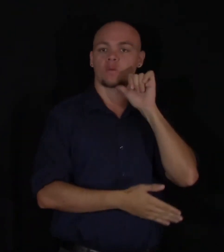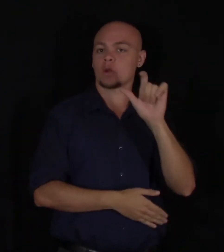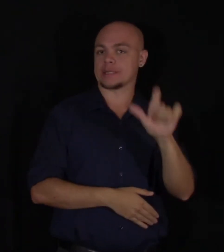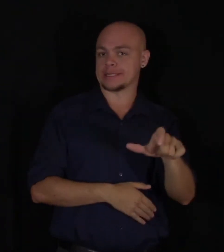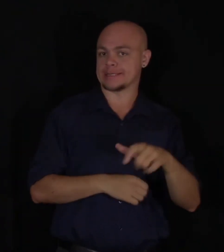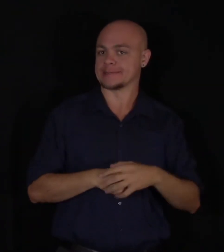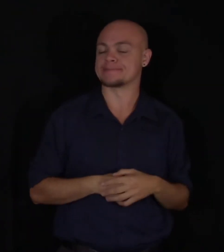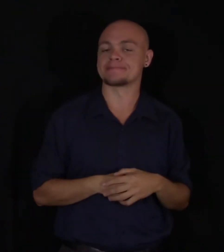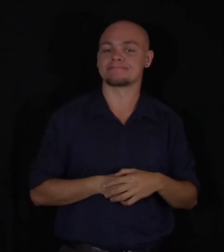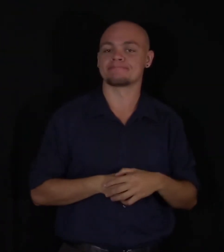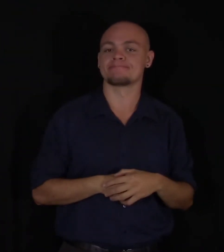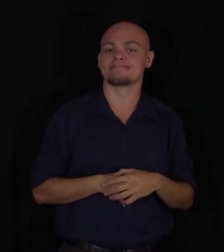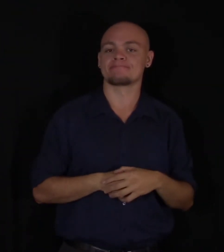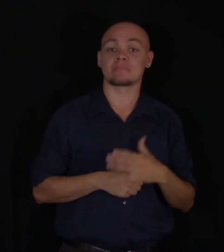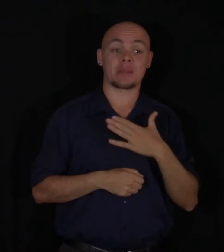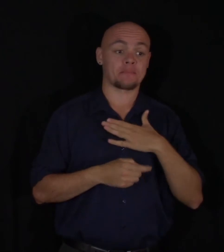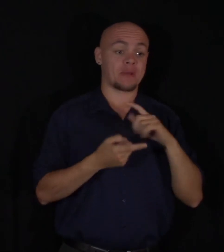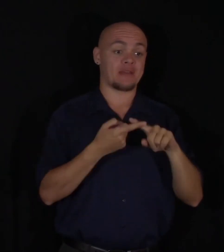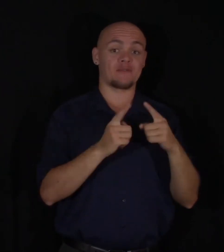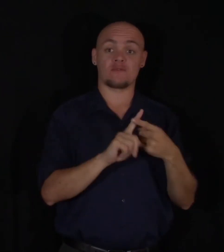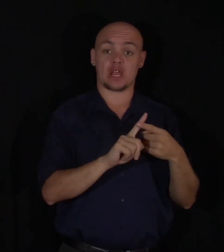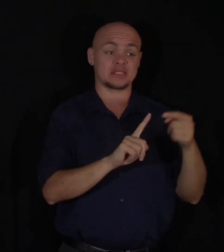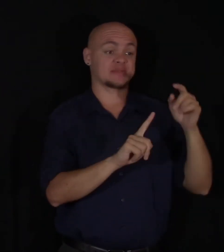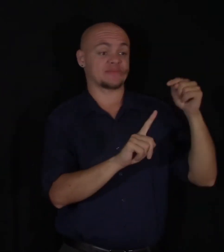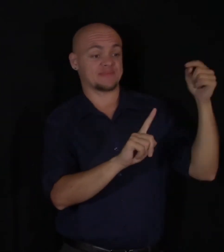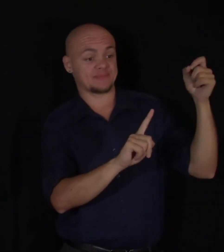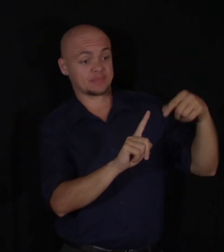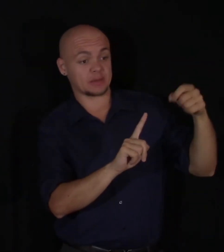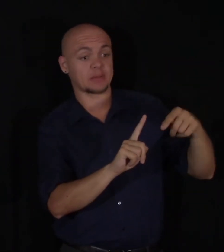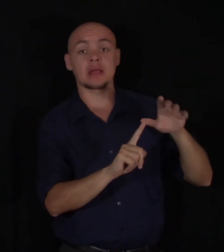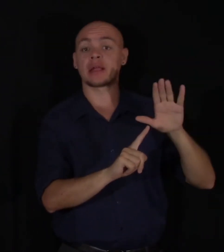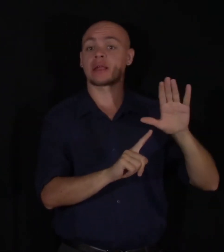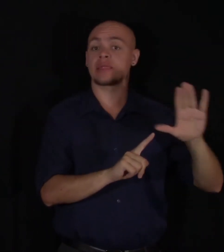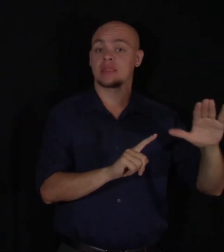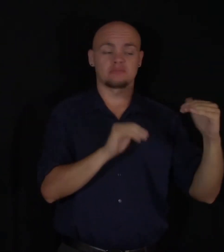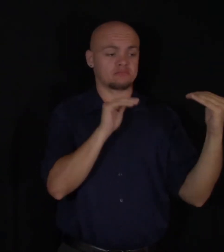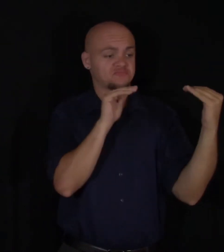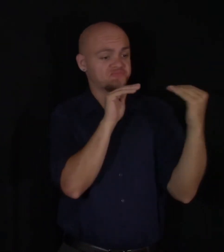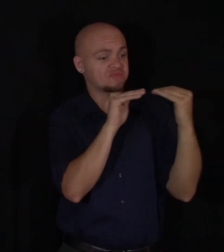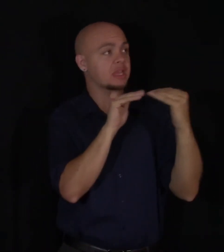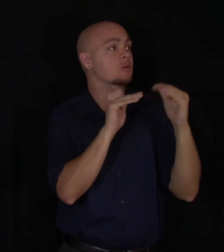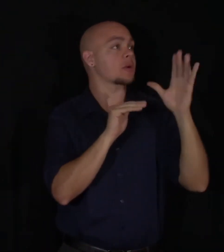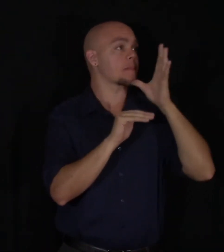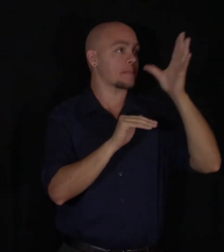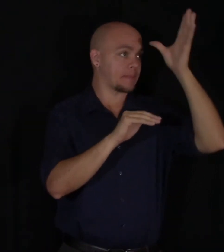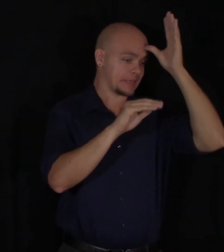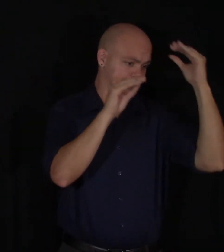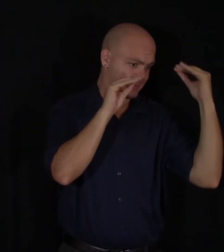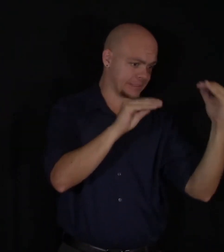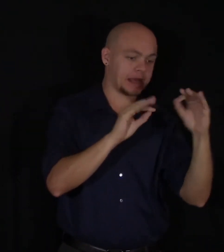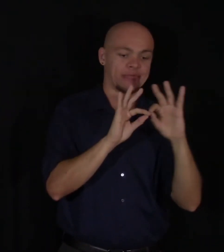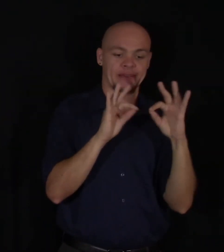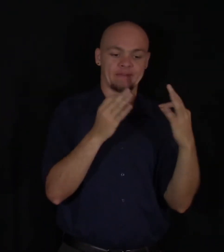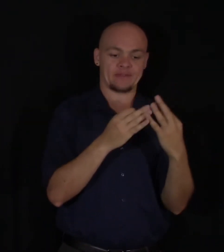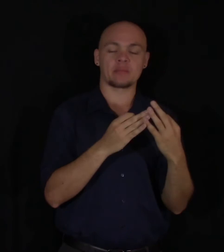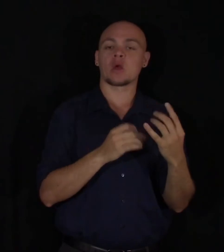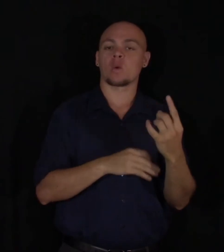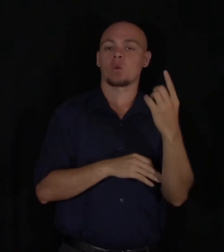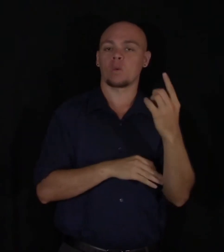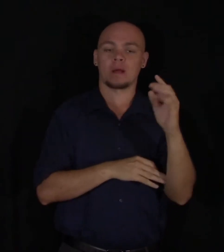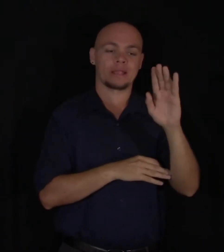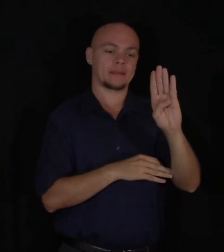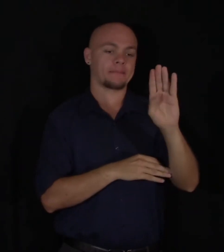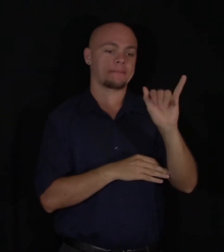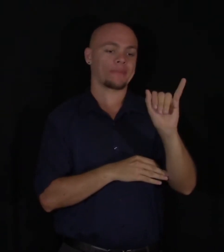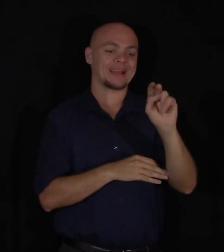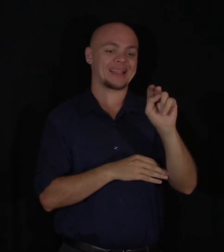Notions being implied by my friends, my age, who were taught by their parents the limitations of a family unit, one binary of man